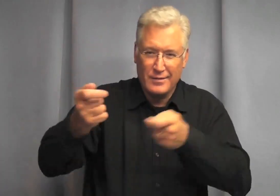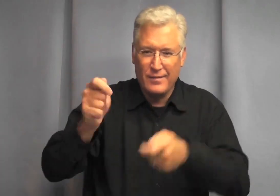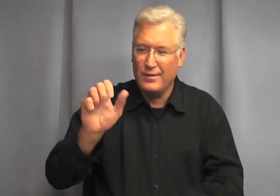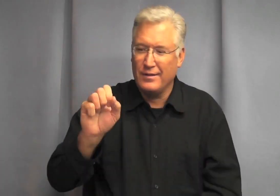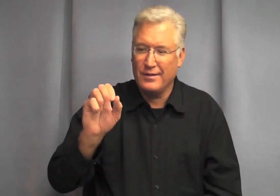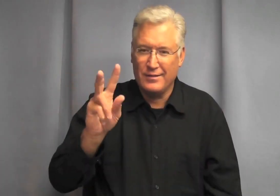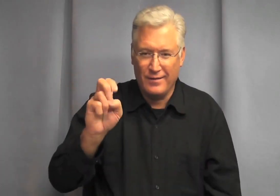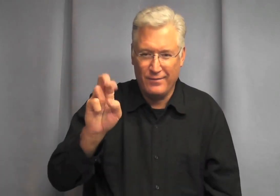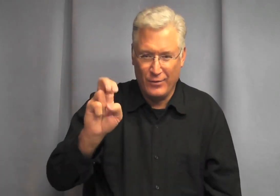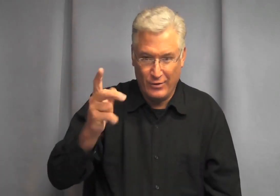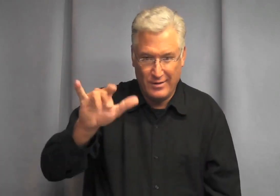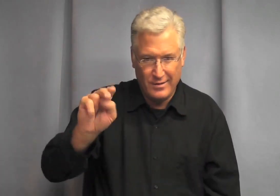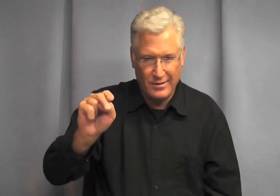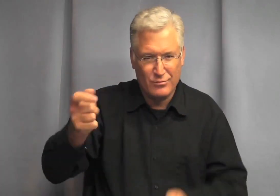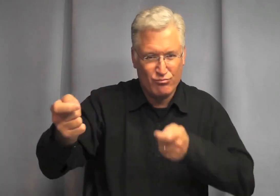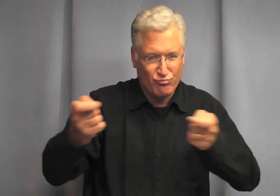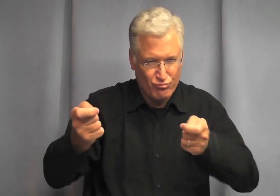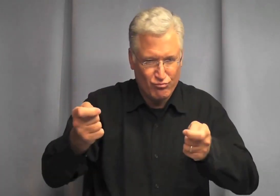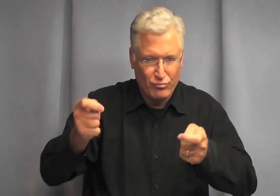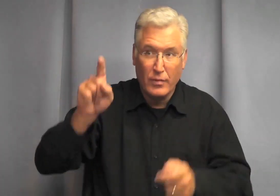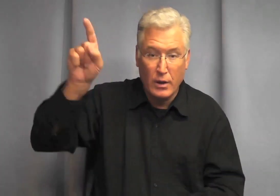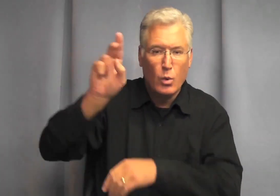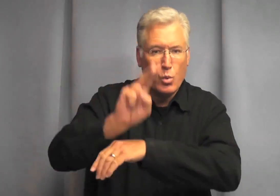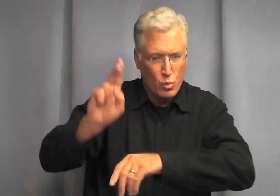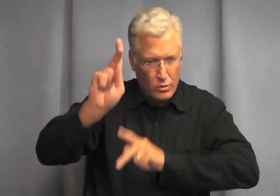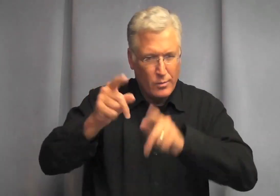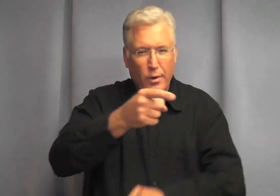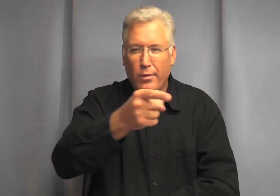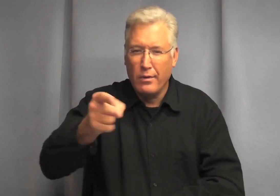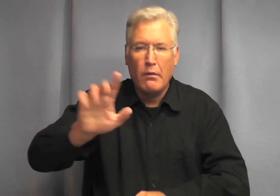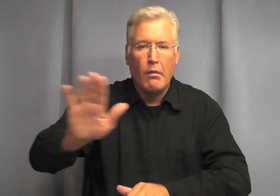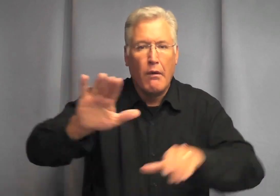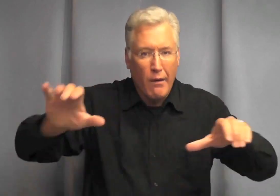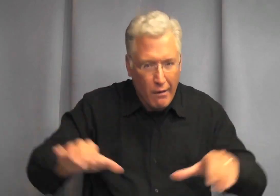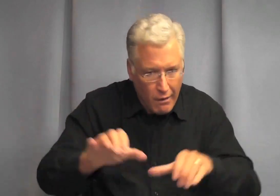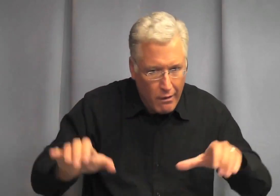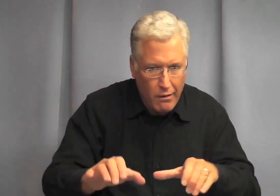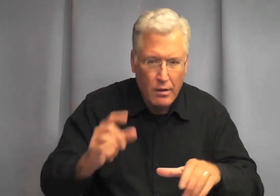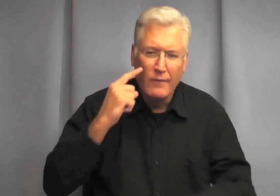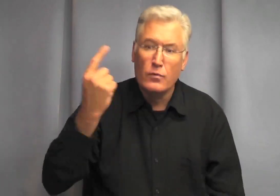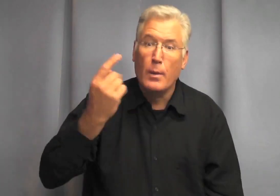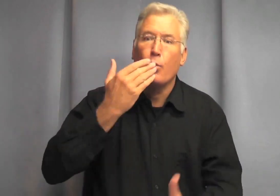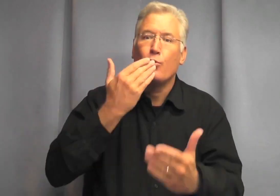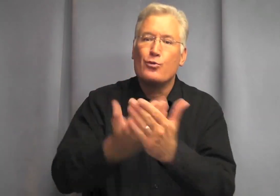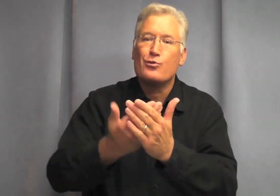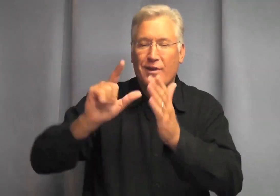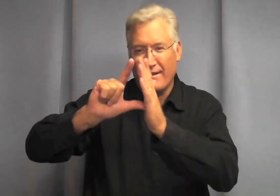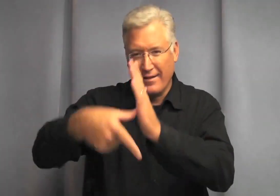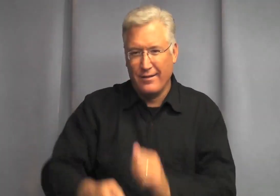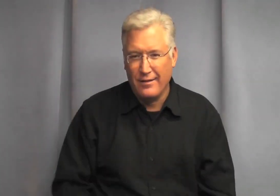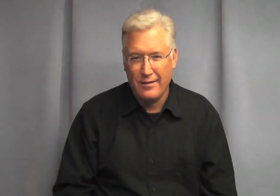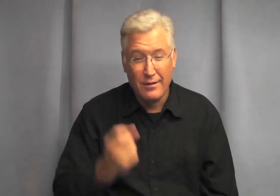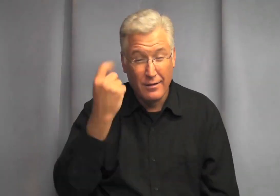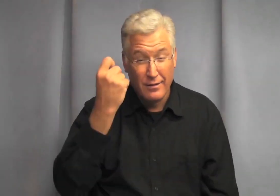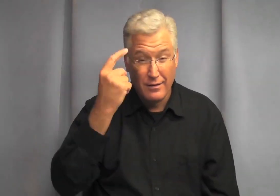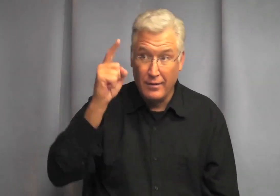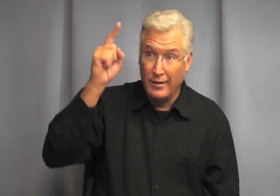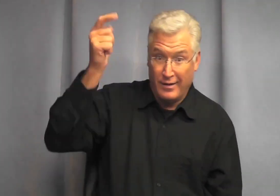holy and also that he is sovereign over all things. He uses the things that people do for